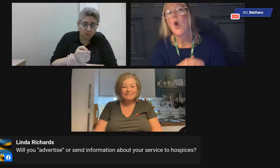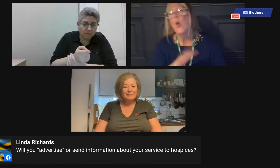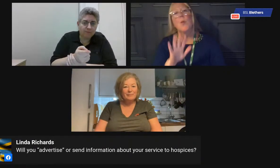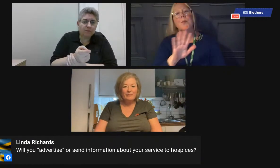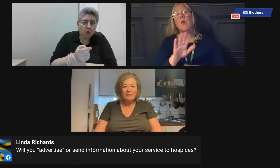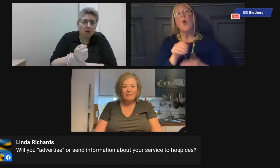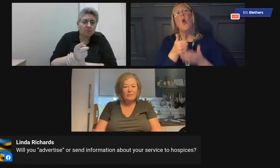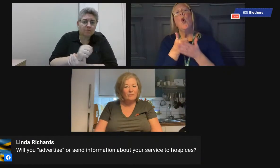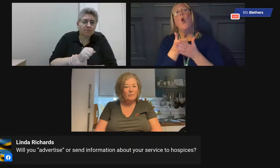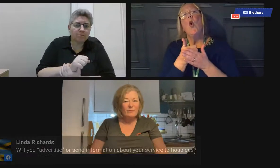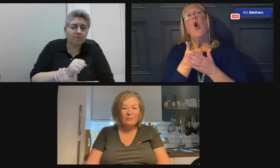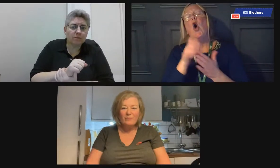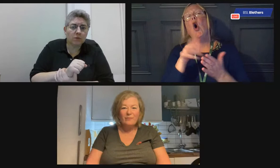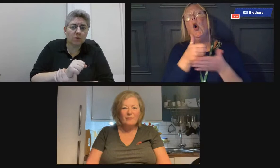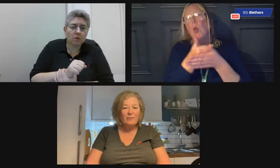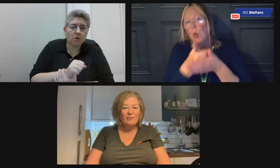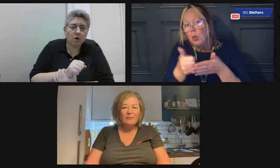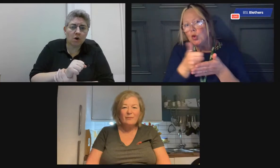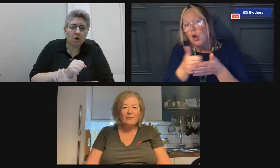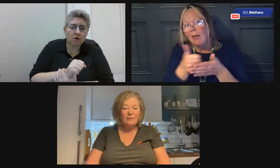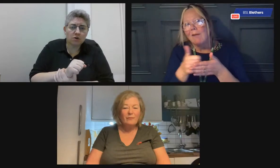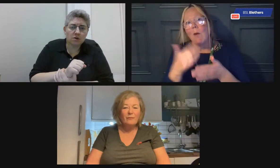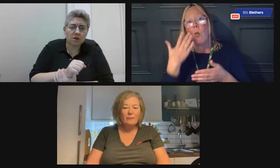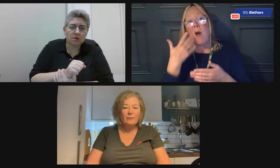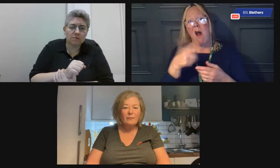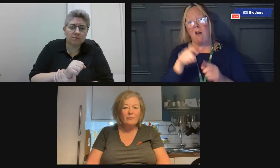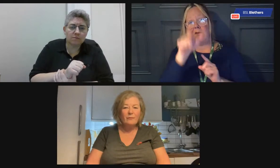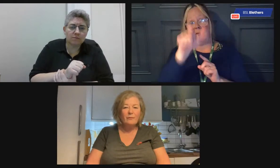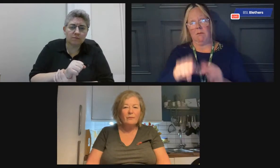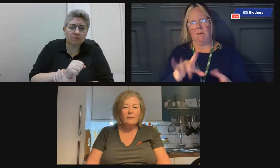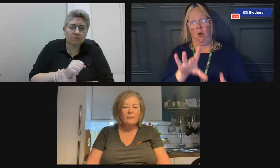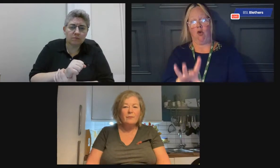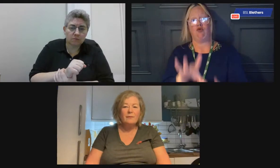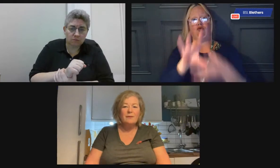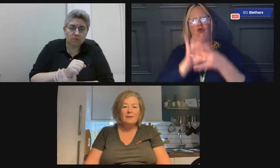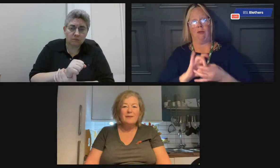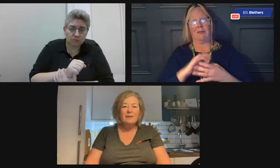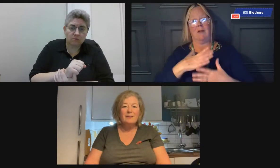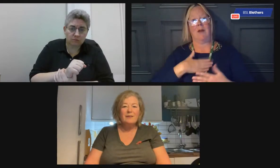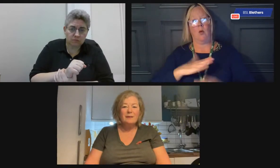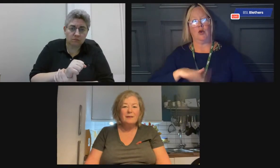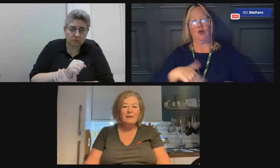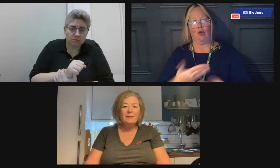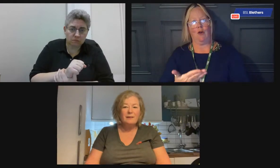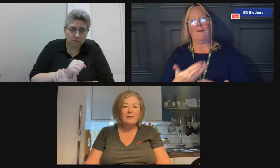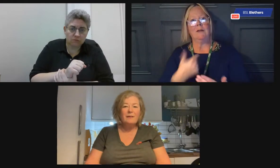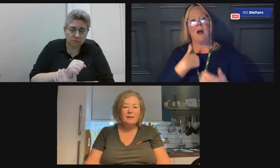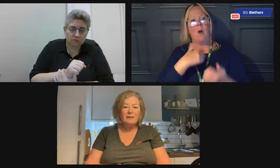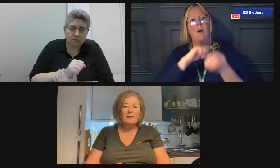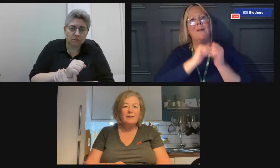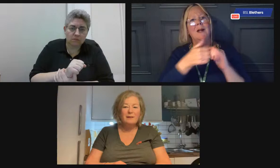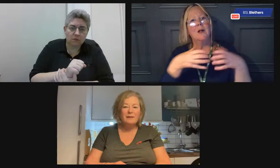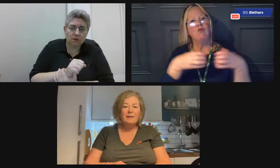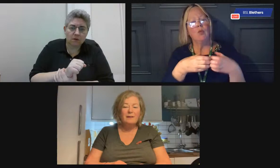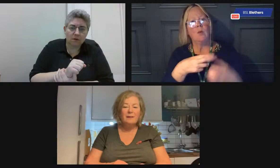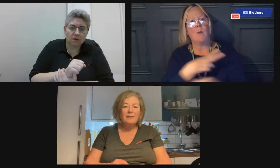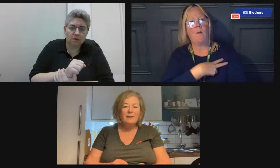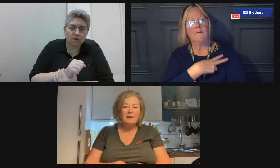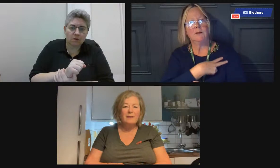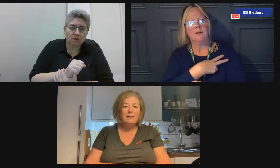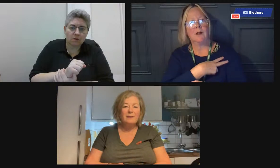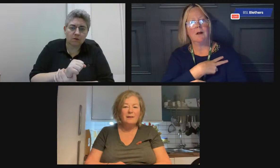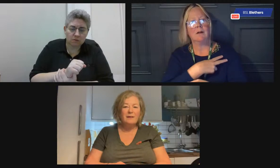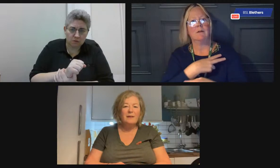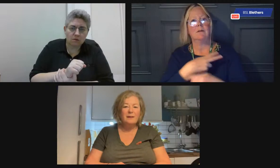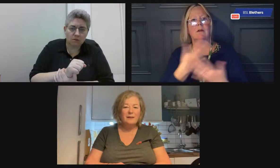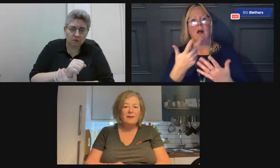I mean, I can tell you from my point of view, Nikki, I never knew anything about hospices. We don't. Usually when someone contacts